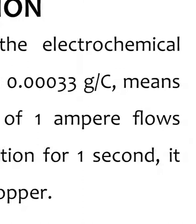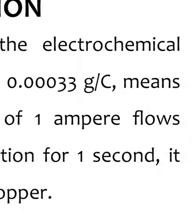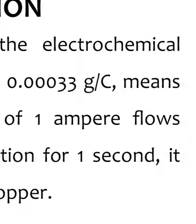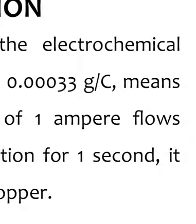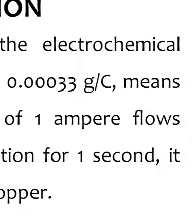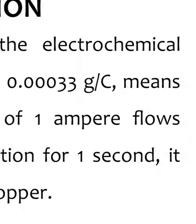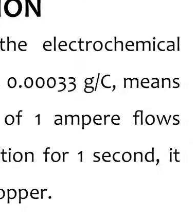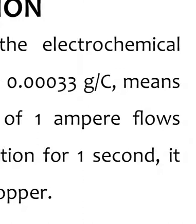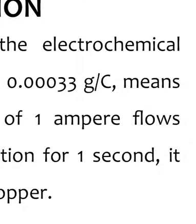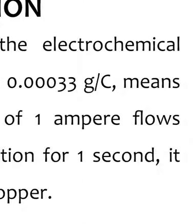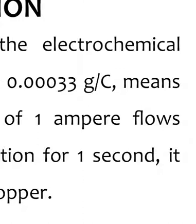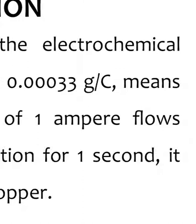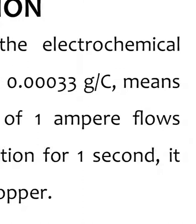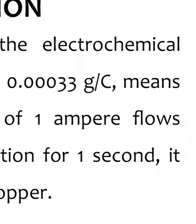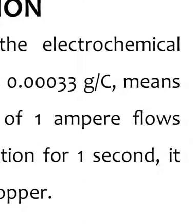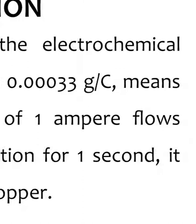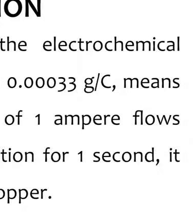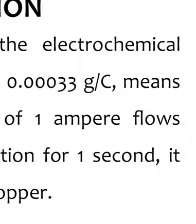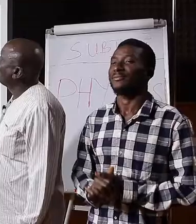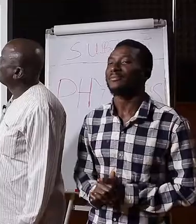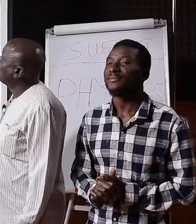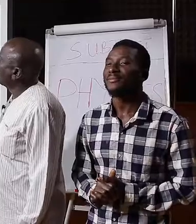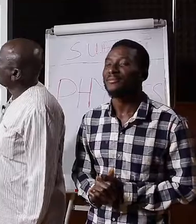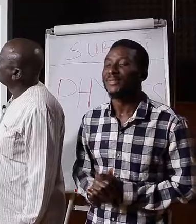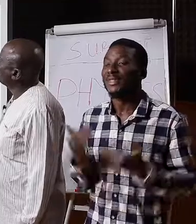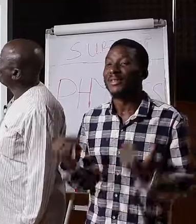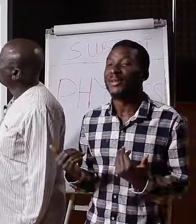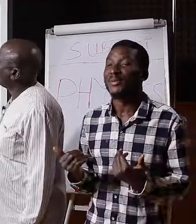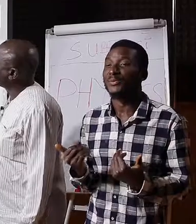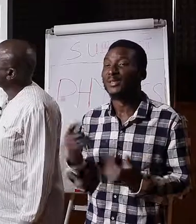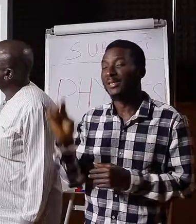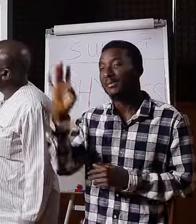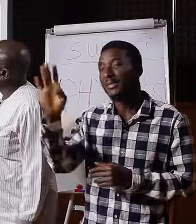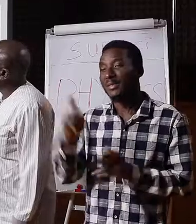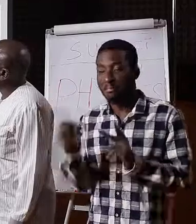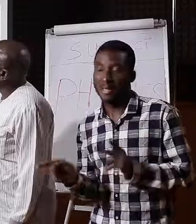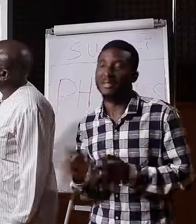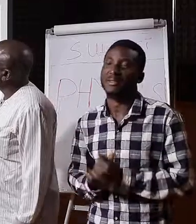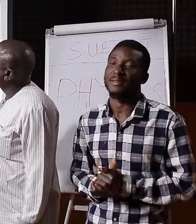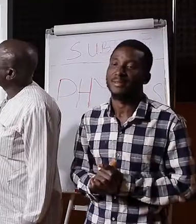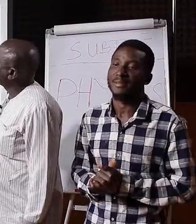0.00033 grams of copper. Now, the B part,